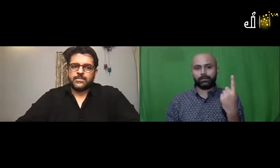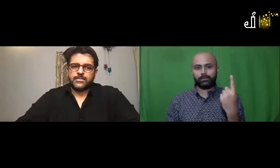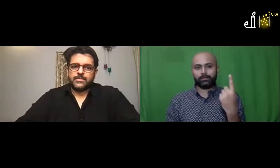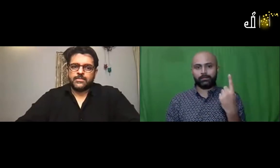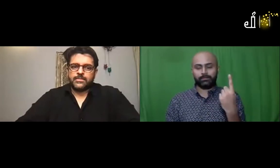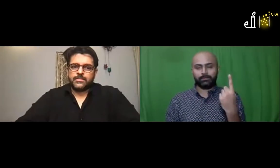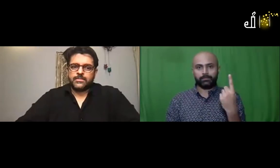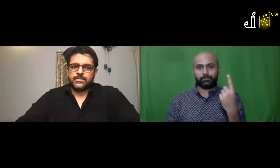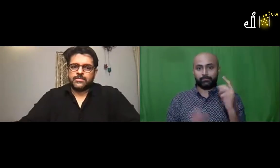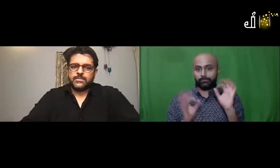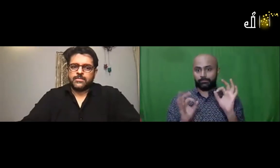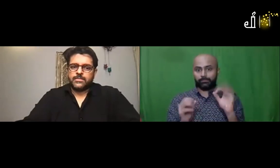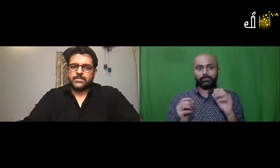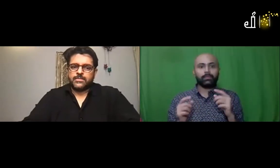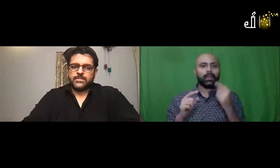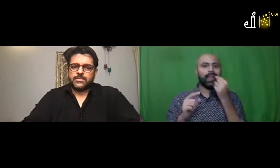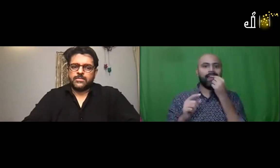yes, they should inform.